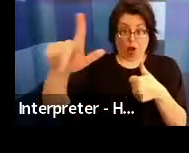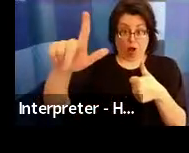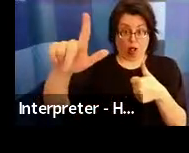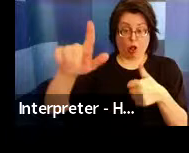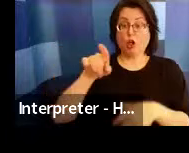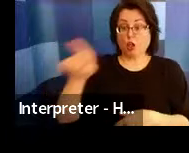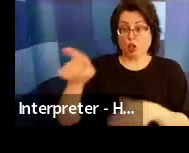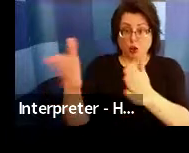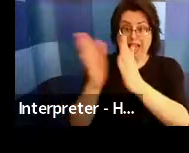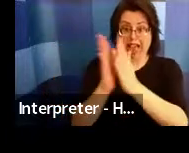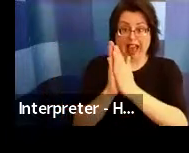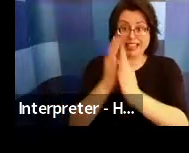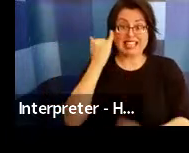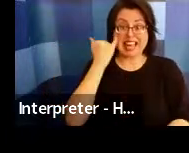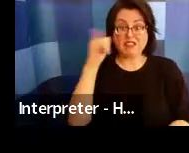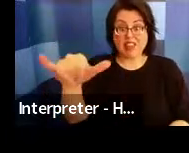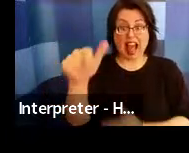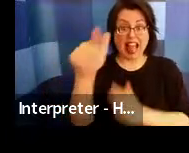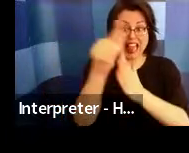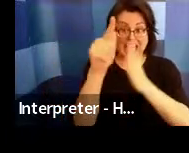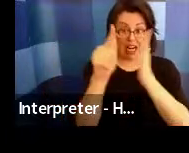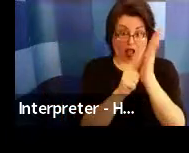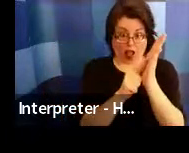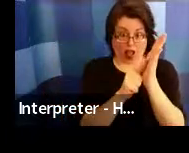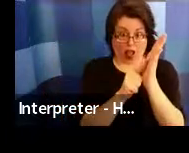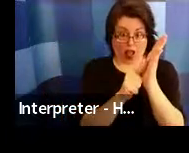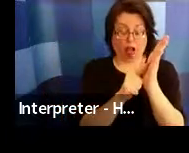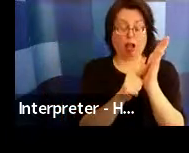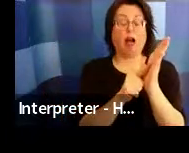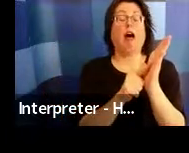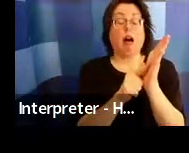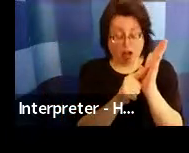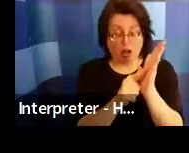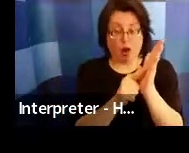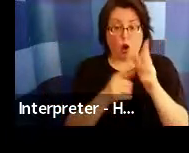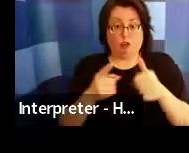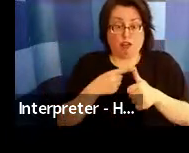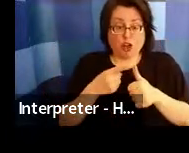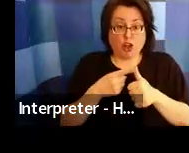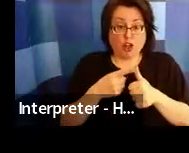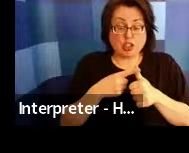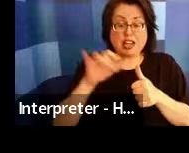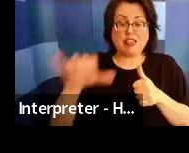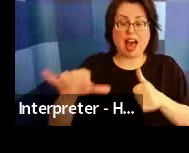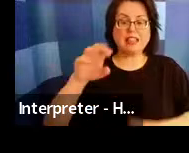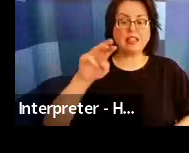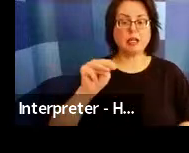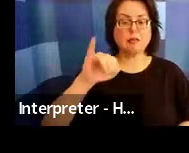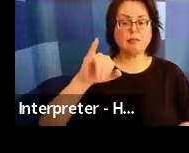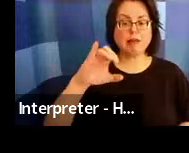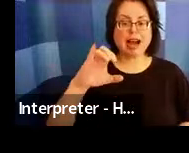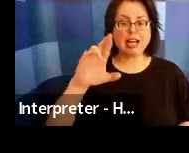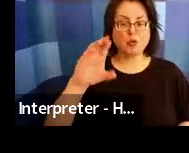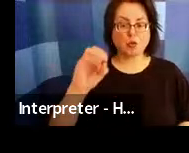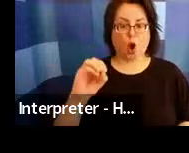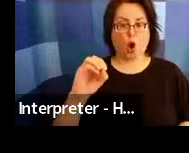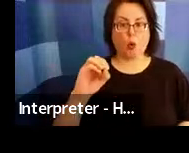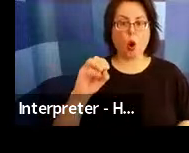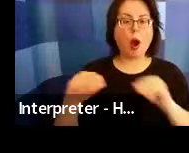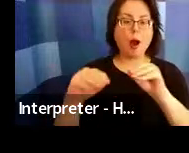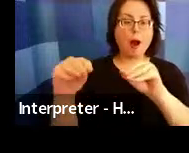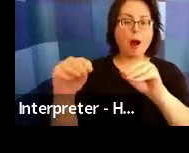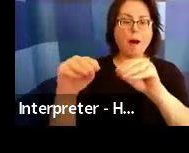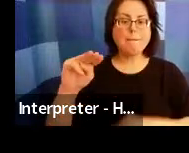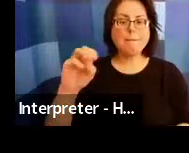the system without an accessible vehicle option, I think that the micromobility industry as a whole has